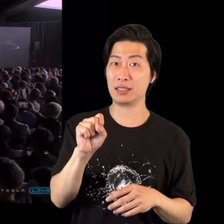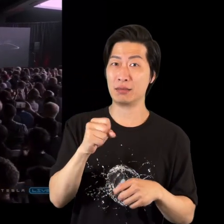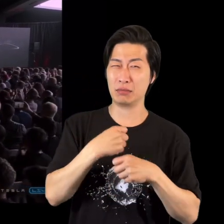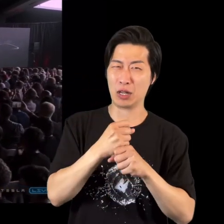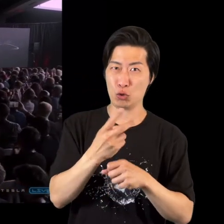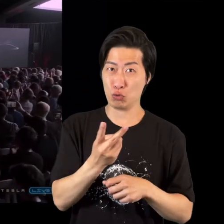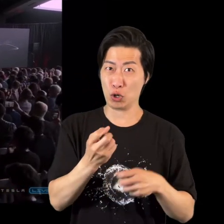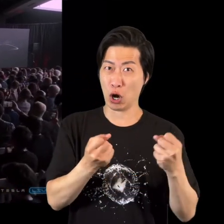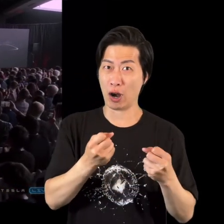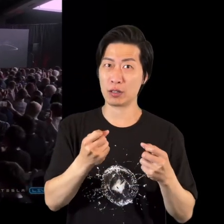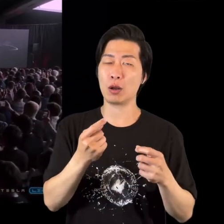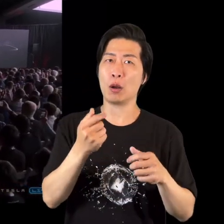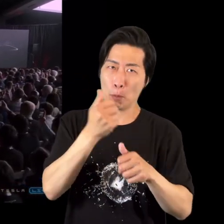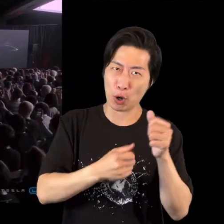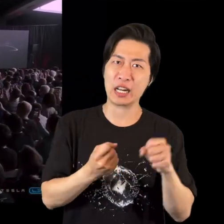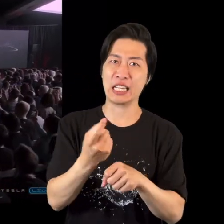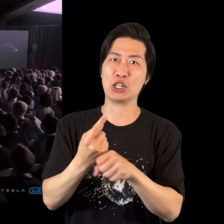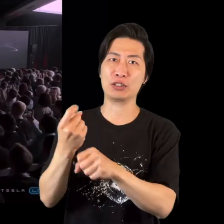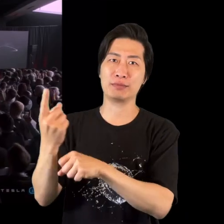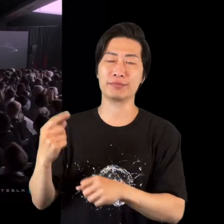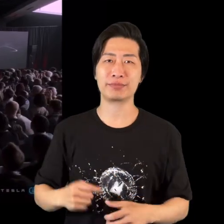models combined. So.